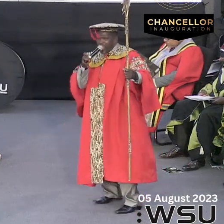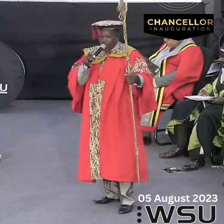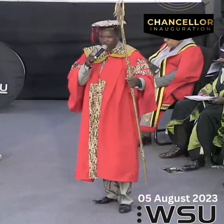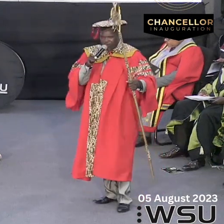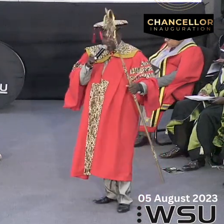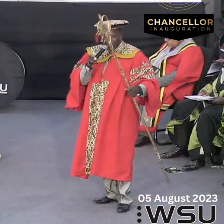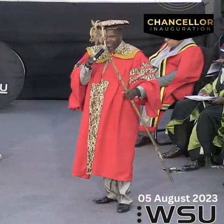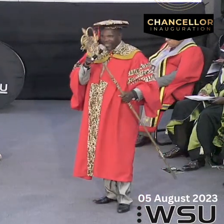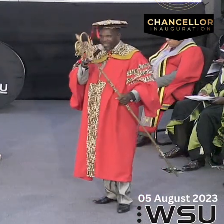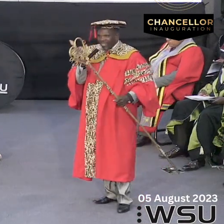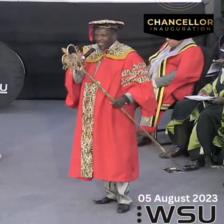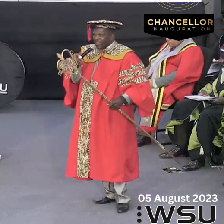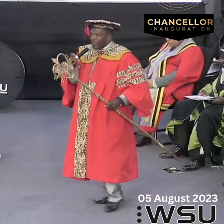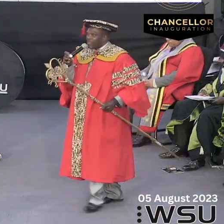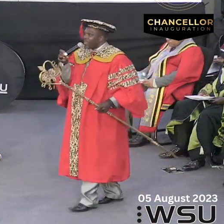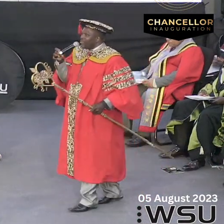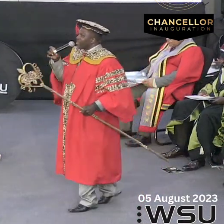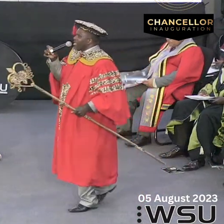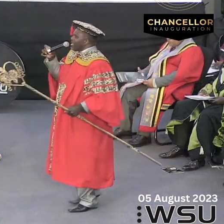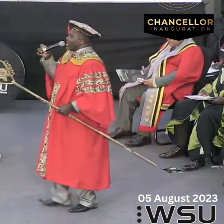malibongwe.